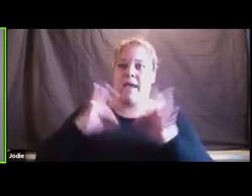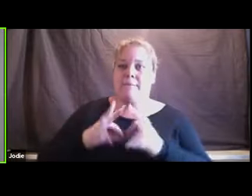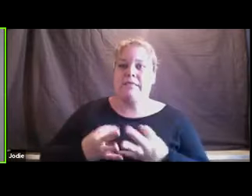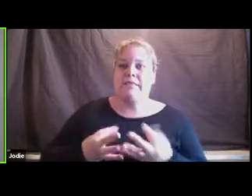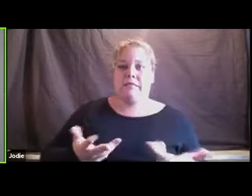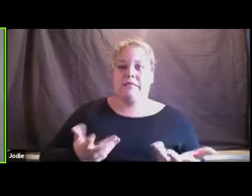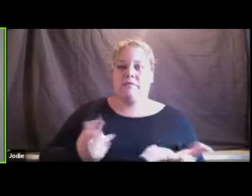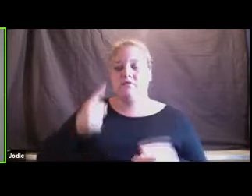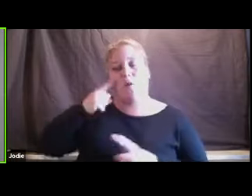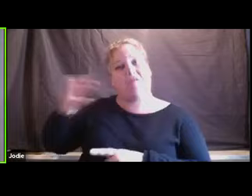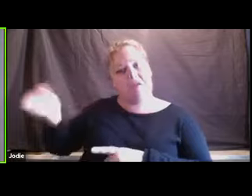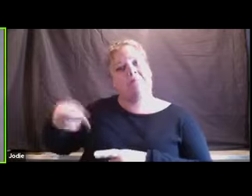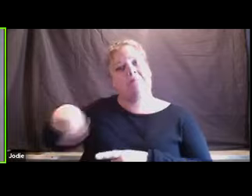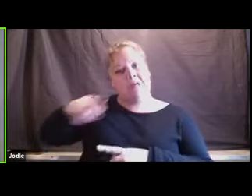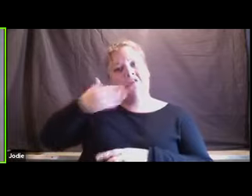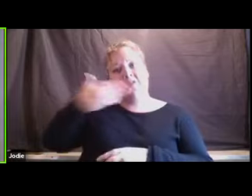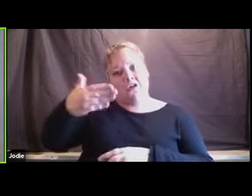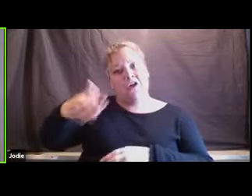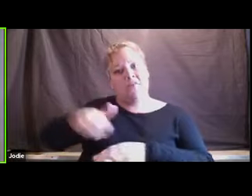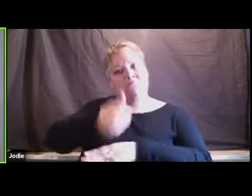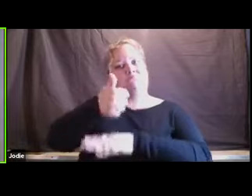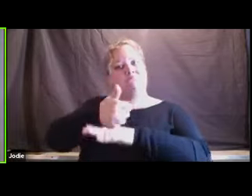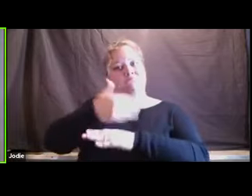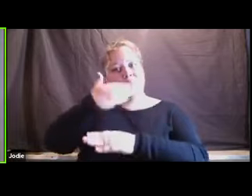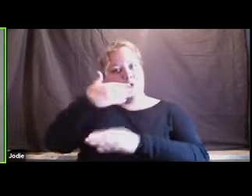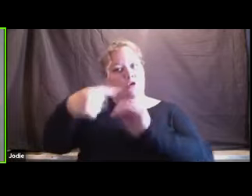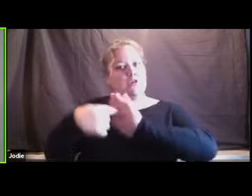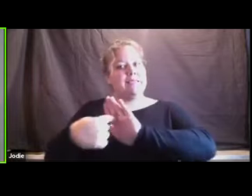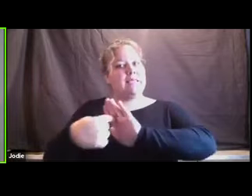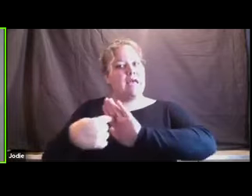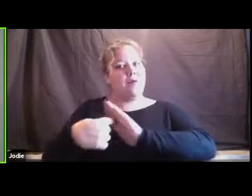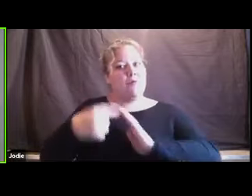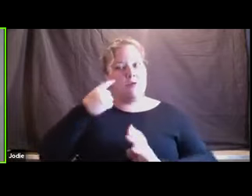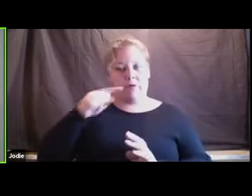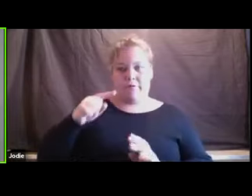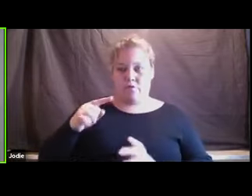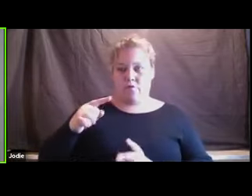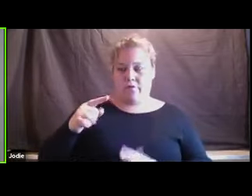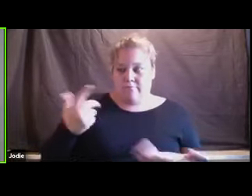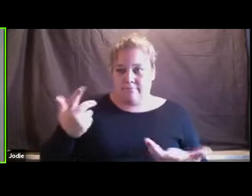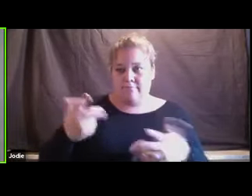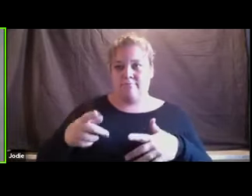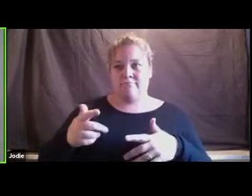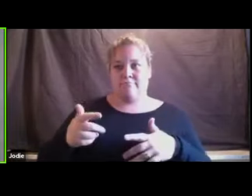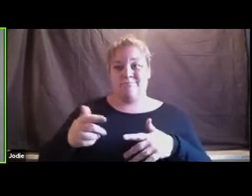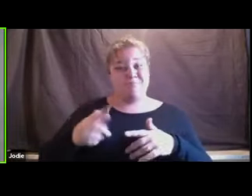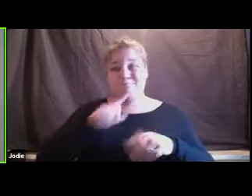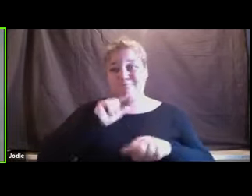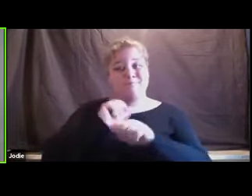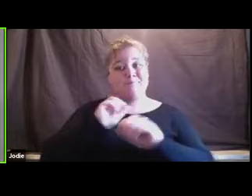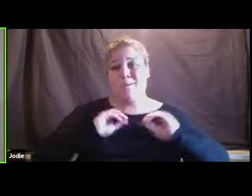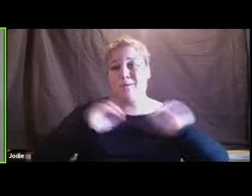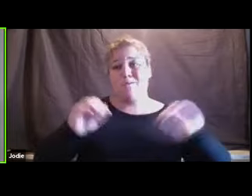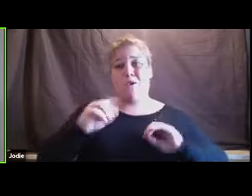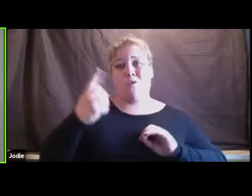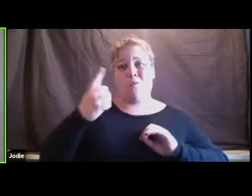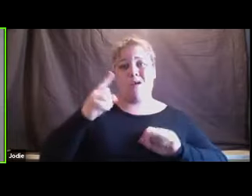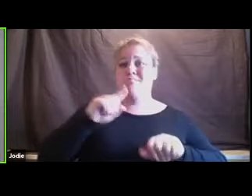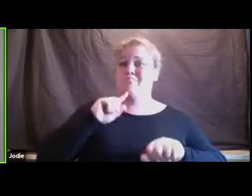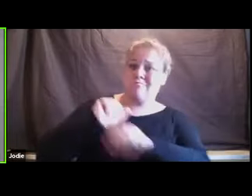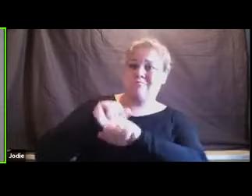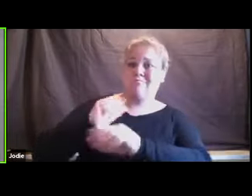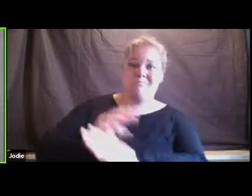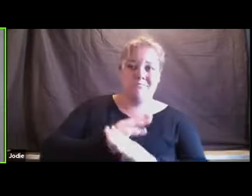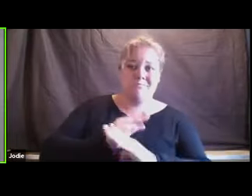set a very good precedence for, you know, understanding that no one is immune from this virus, and